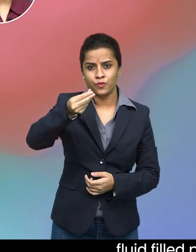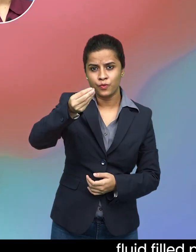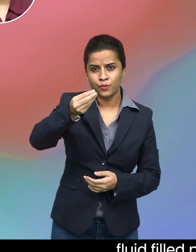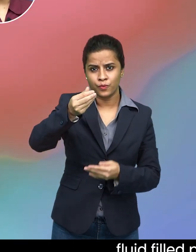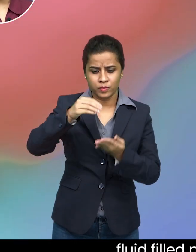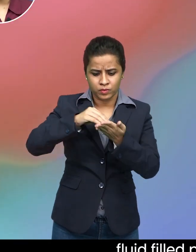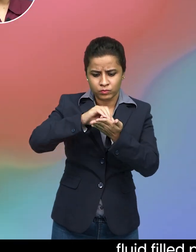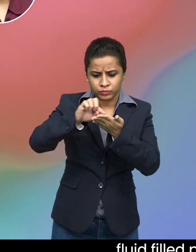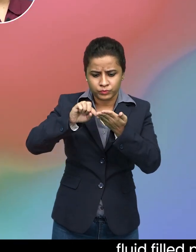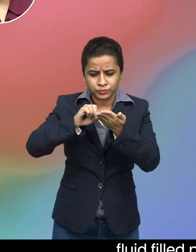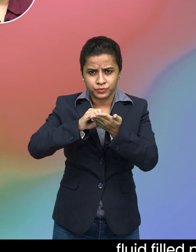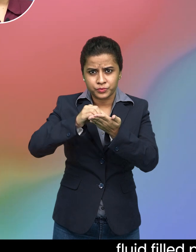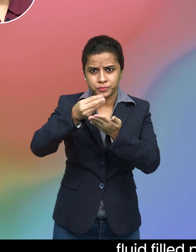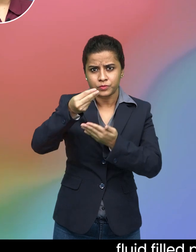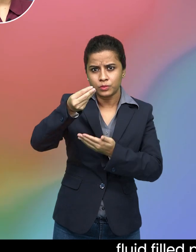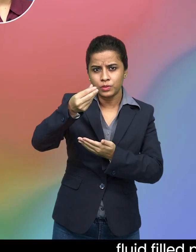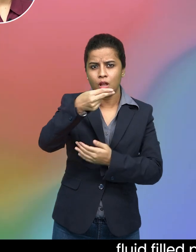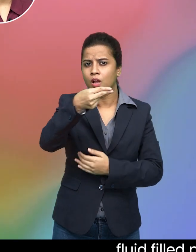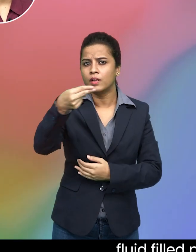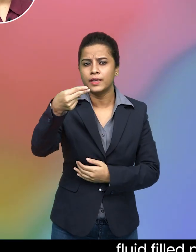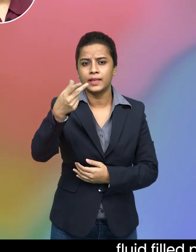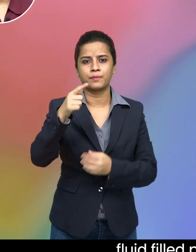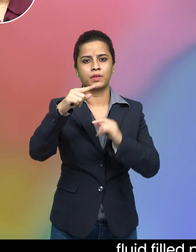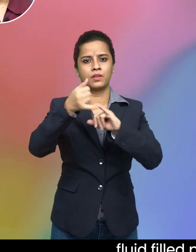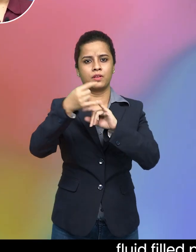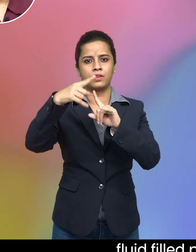fluid-filled portion is called stroma.